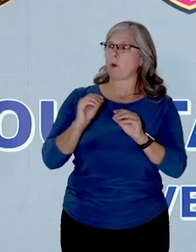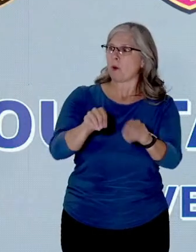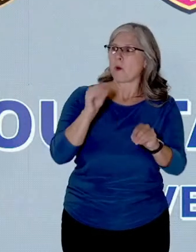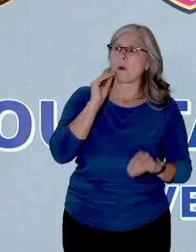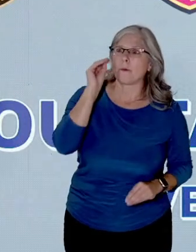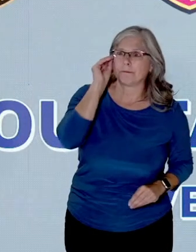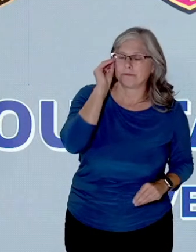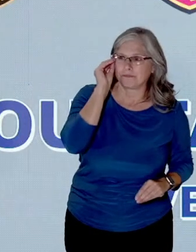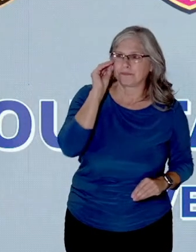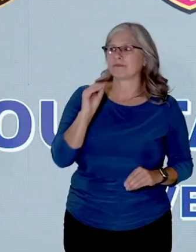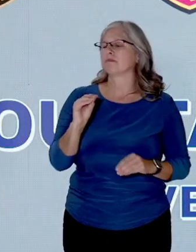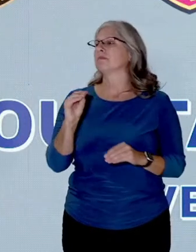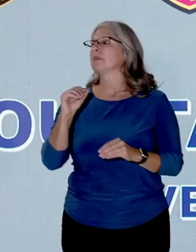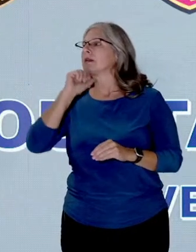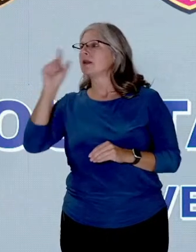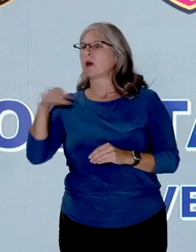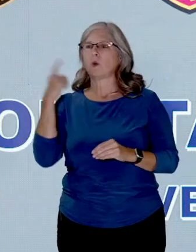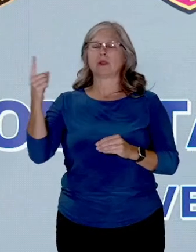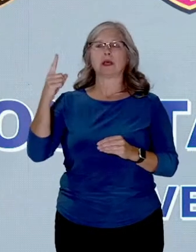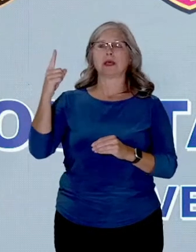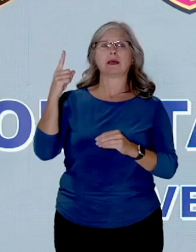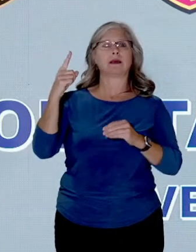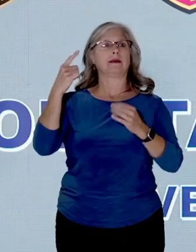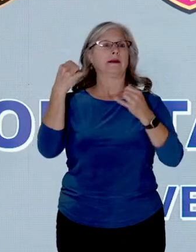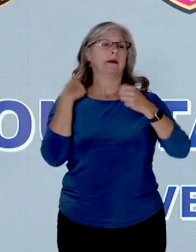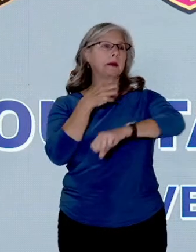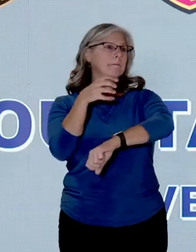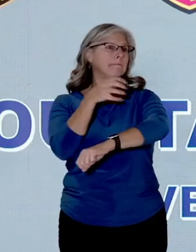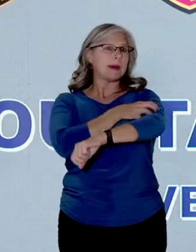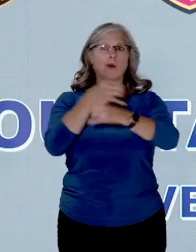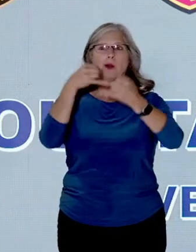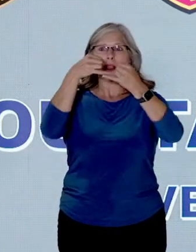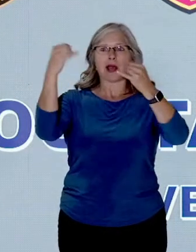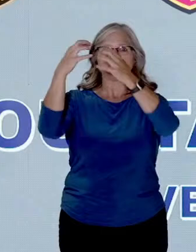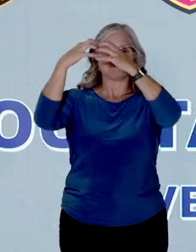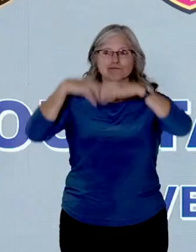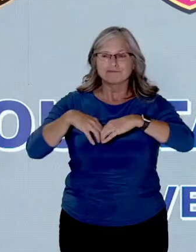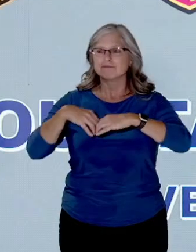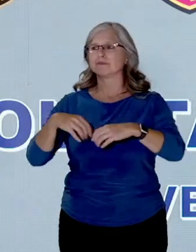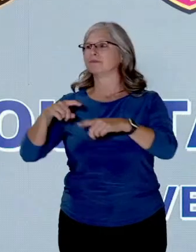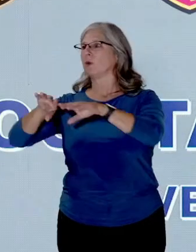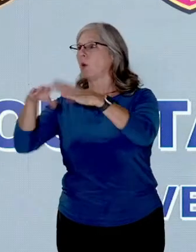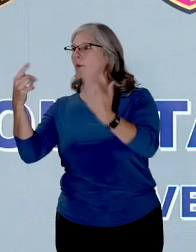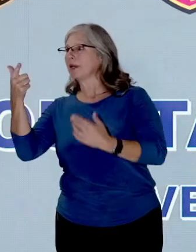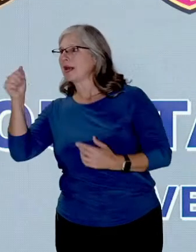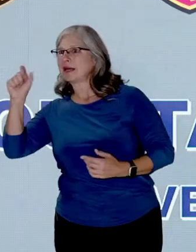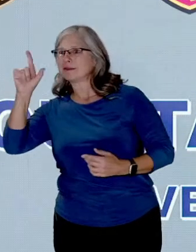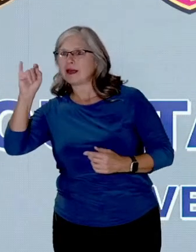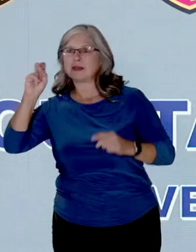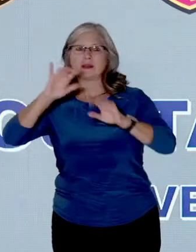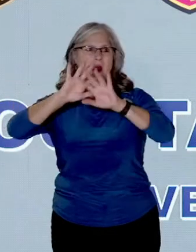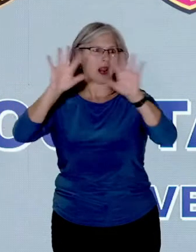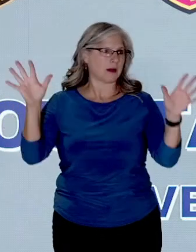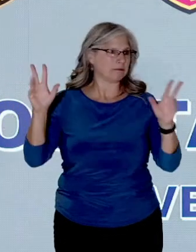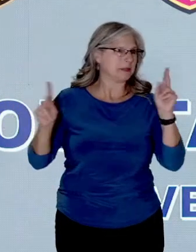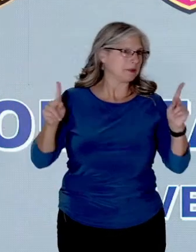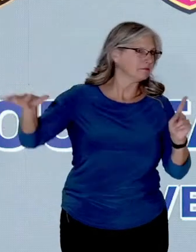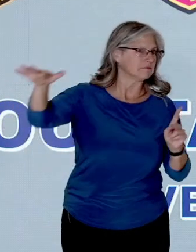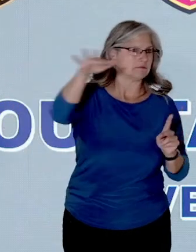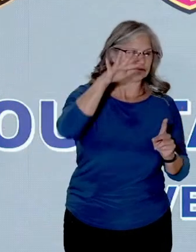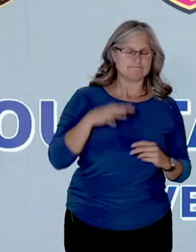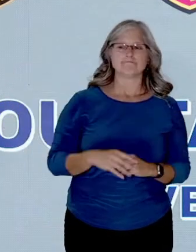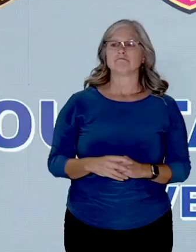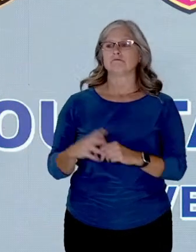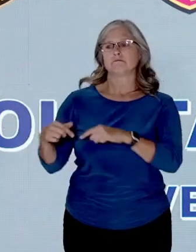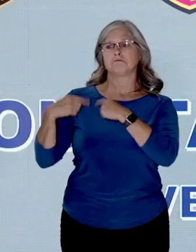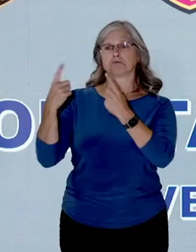area, not only with downed power lines, with our first responders that are out there, open gas lines, etc. So